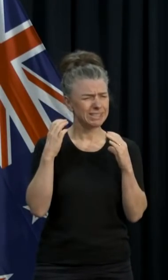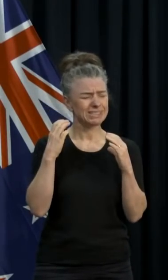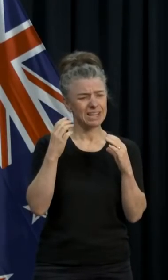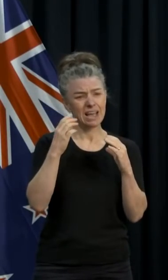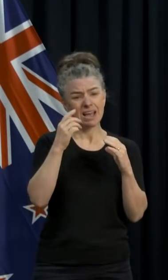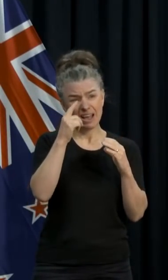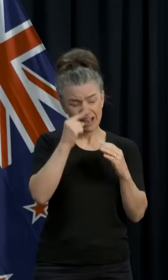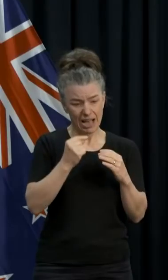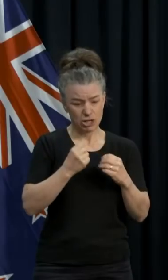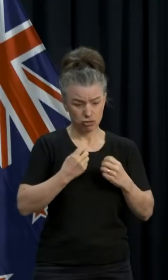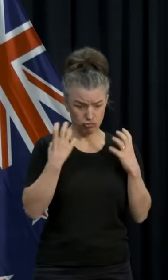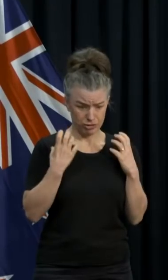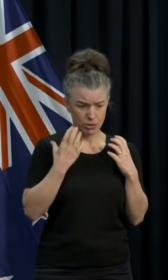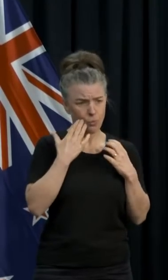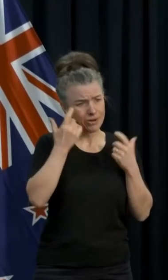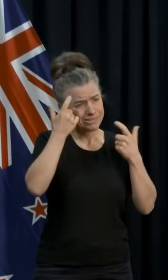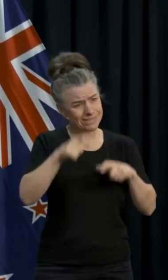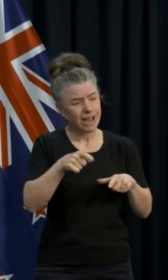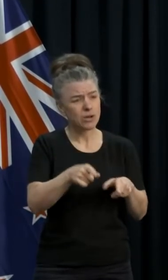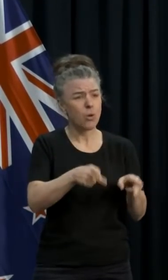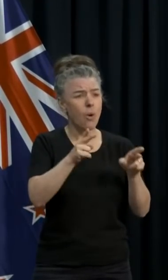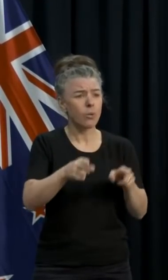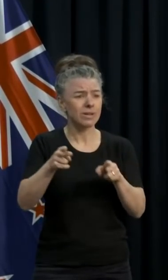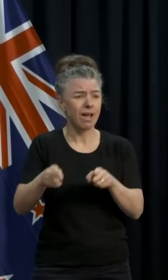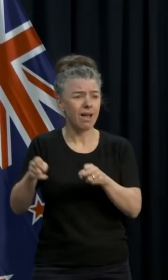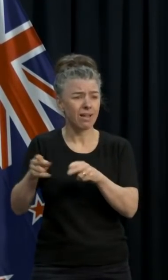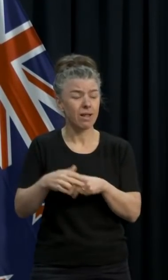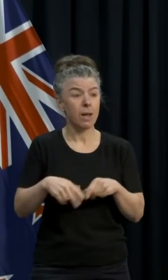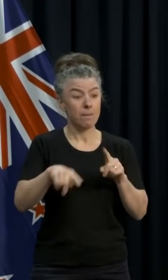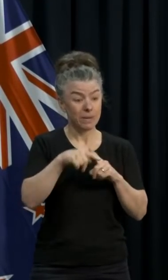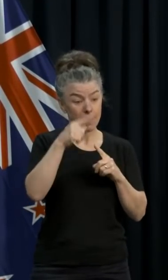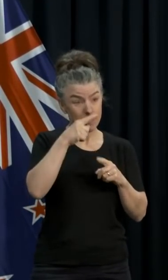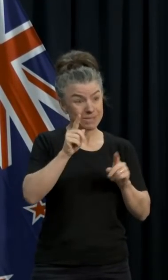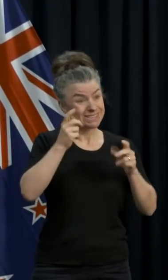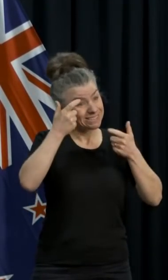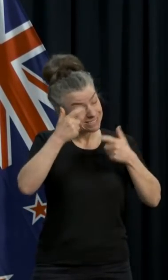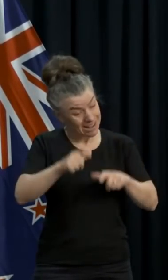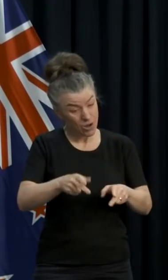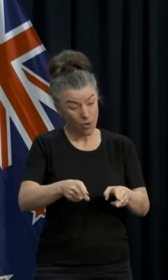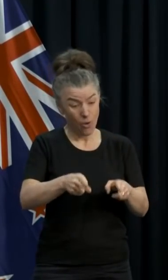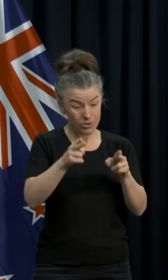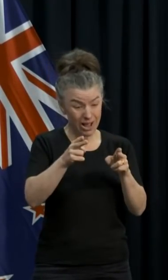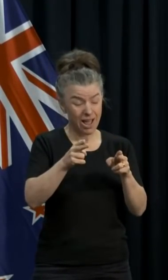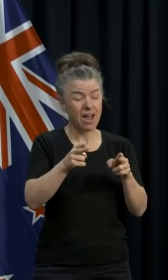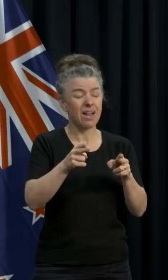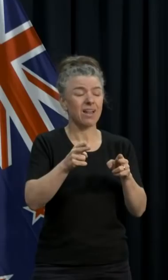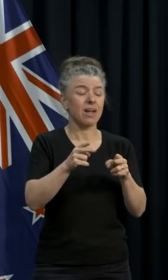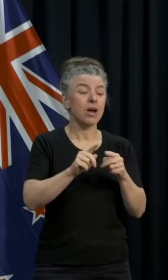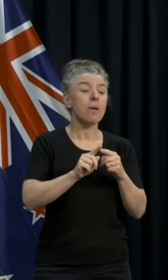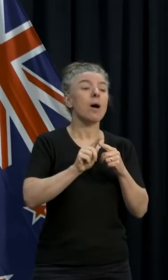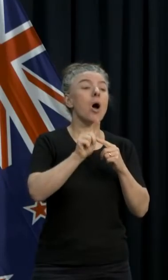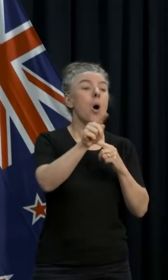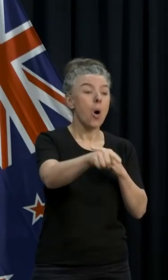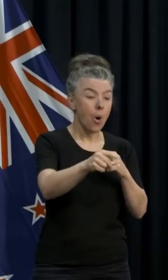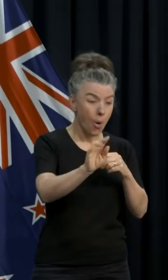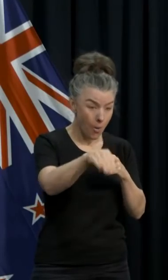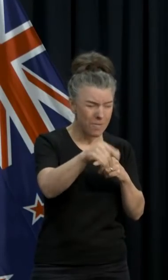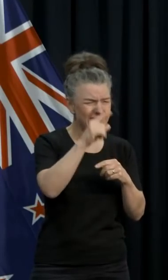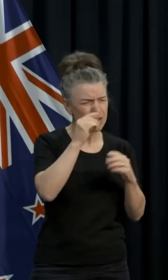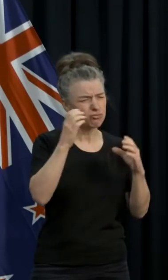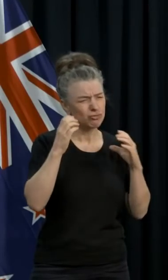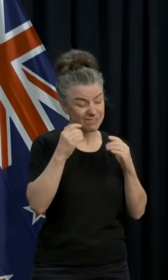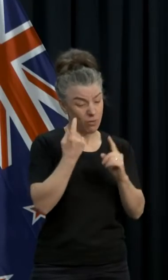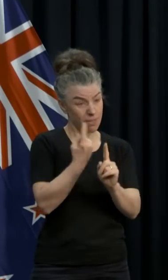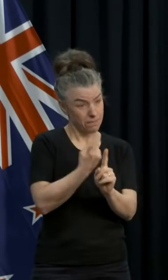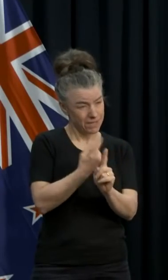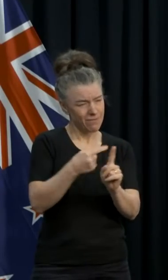the facilities. We also recognise that getting home in itself can be very stressful for people and for their families. So we'll continue